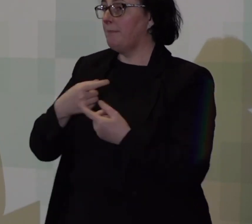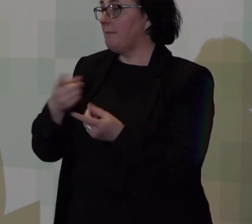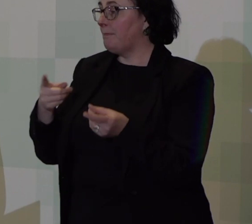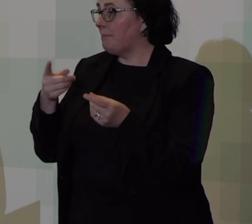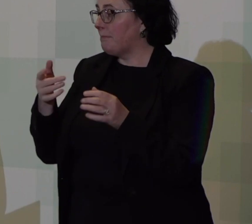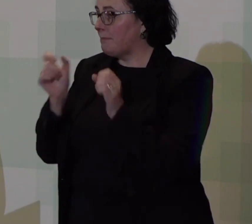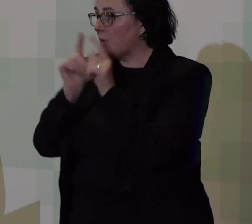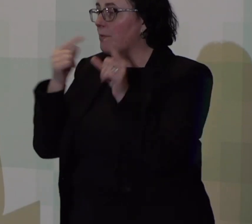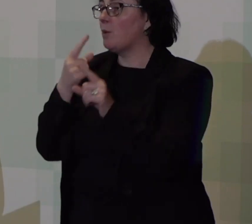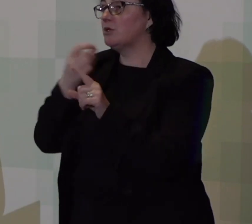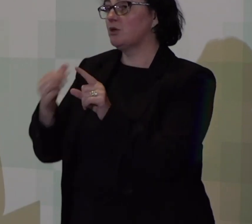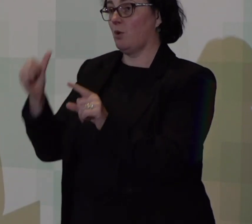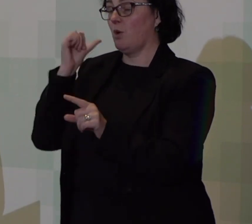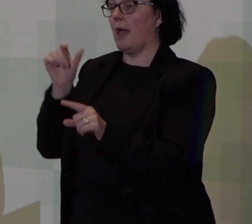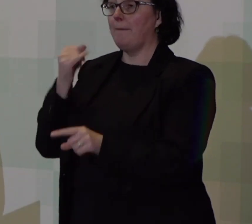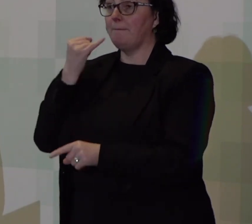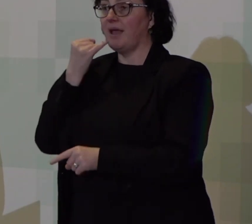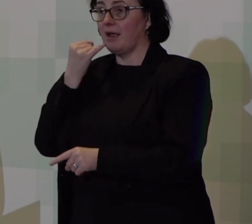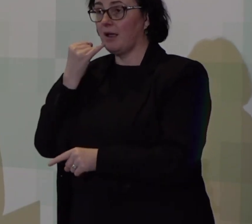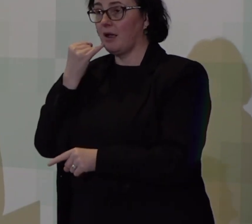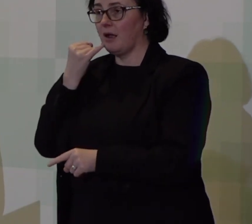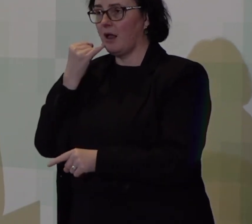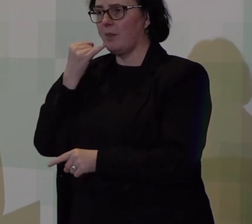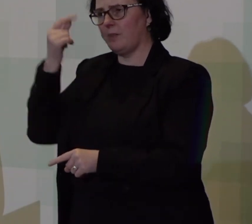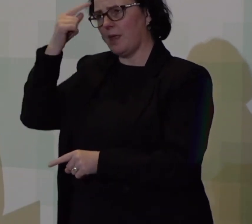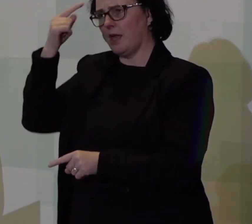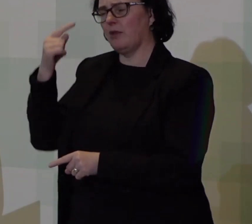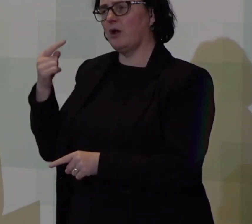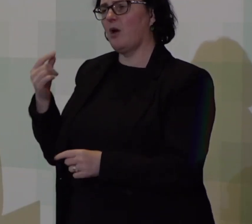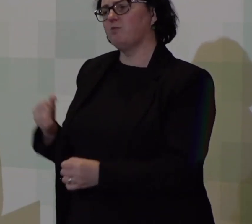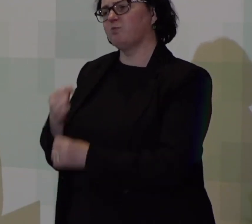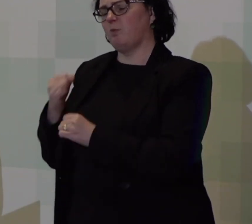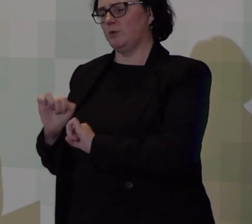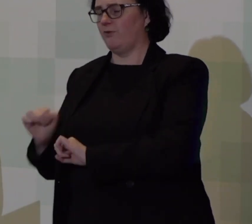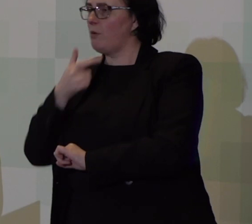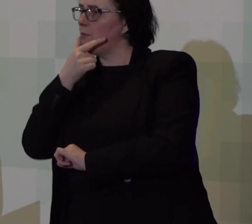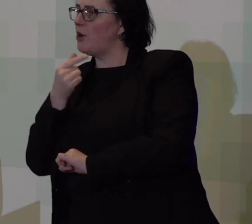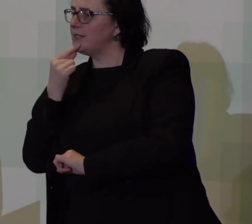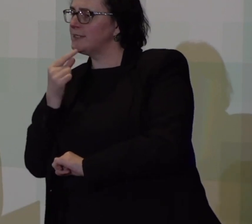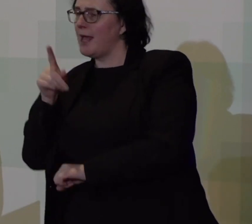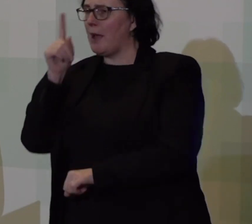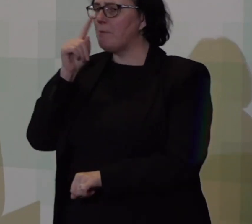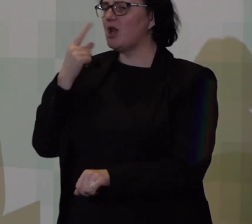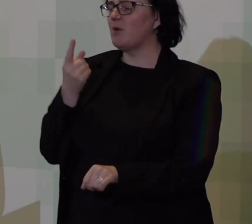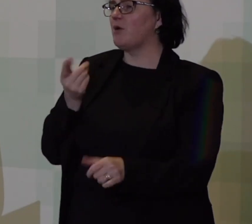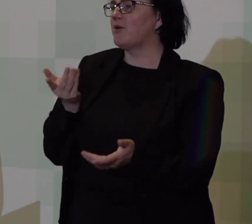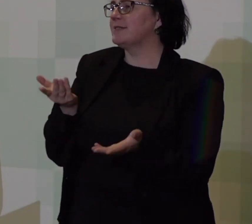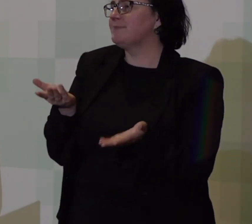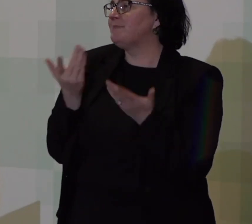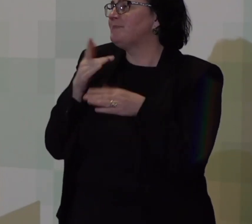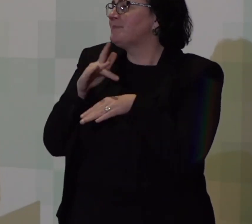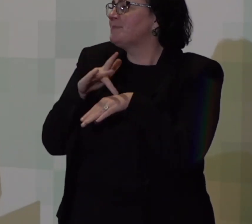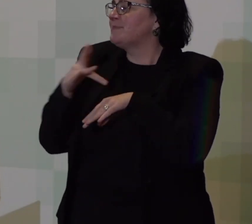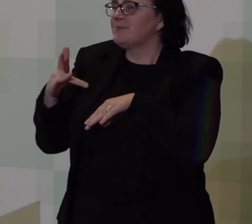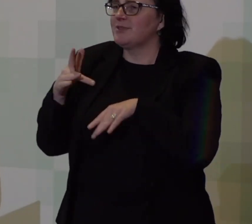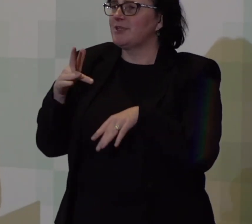that 100 years ago, pink was thought to be a very strong color and suitable for boys, and blue was thought to be a very delicate color, which